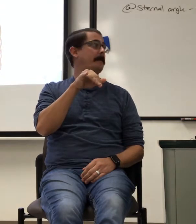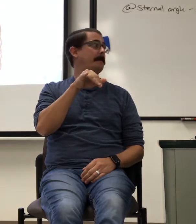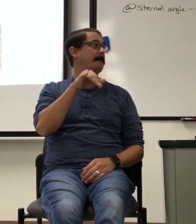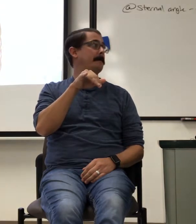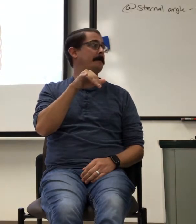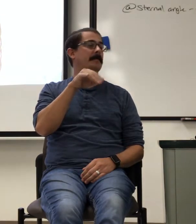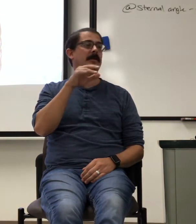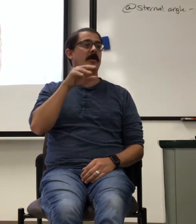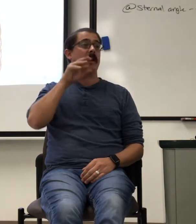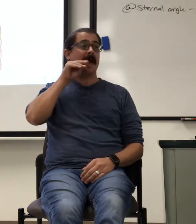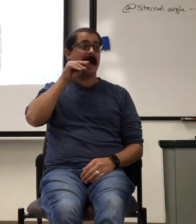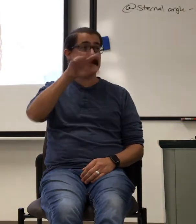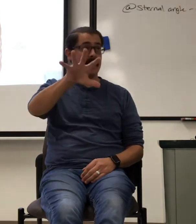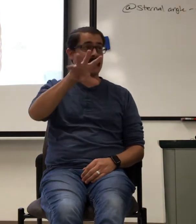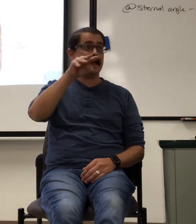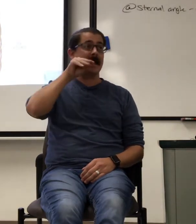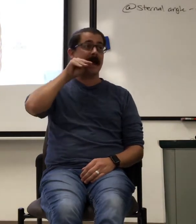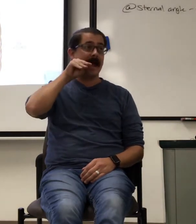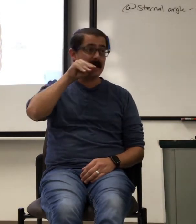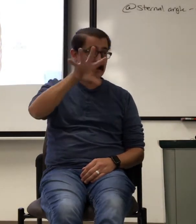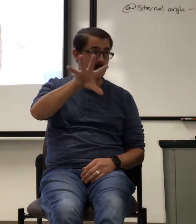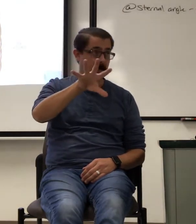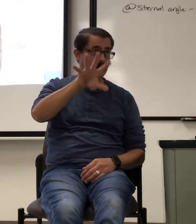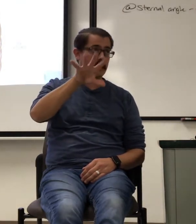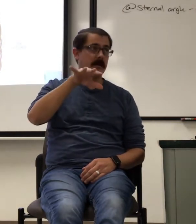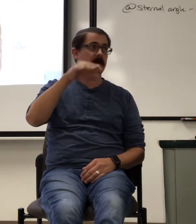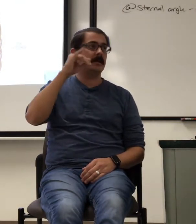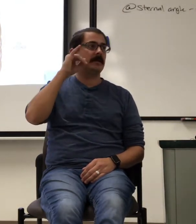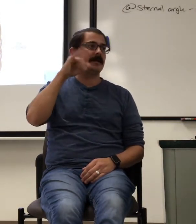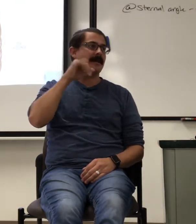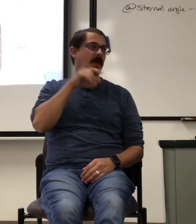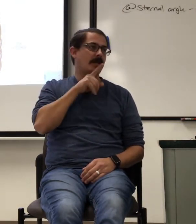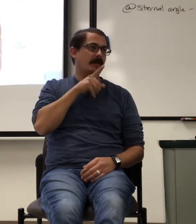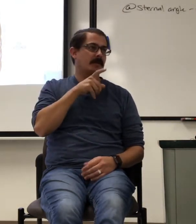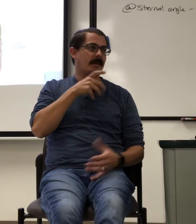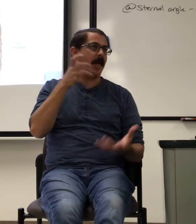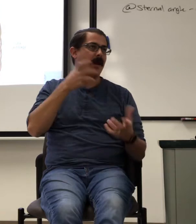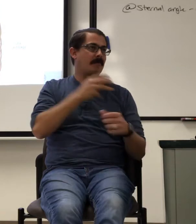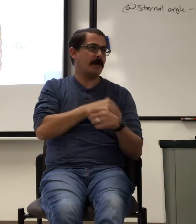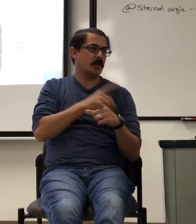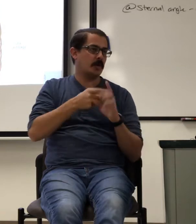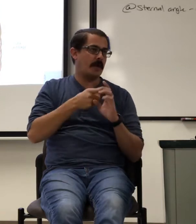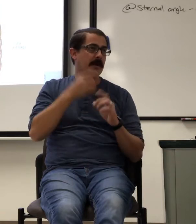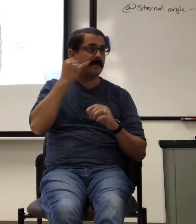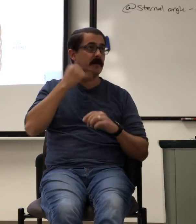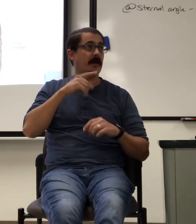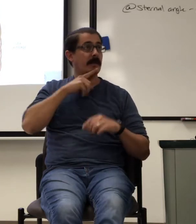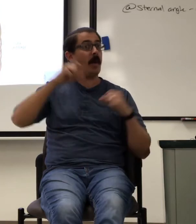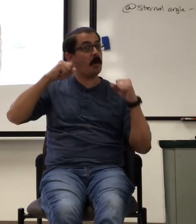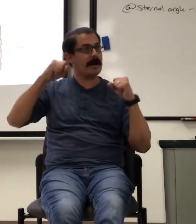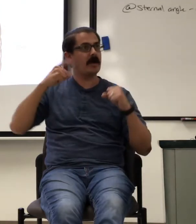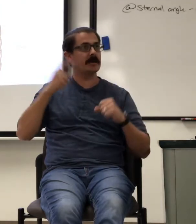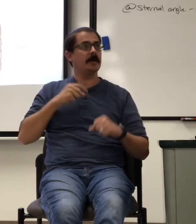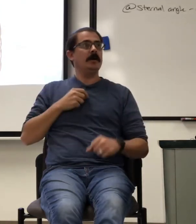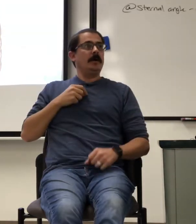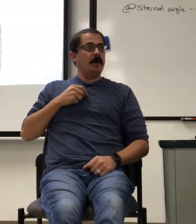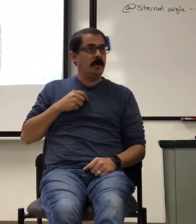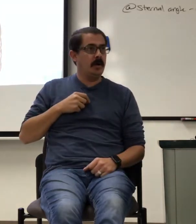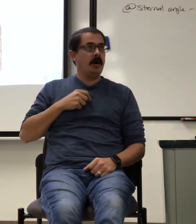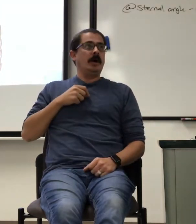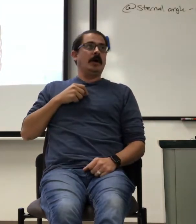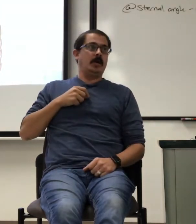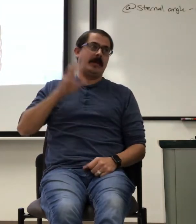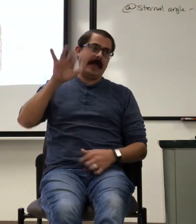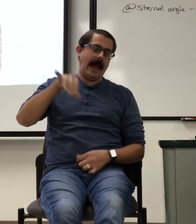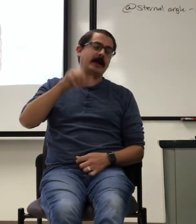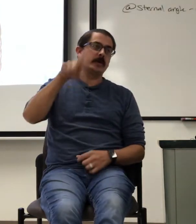does not require muscle recruitment. But if you're really huffing and puffing, say during a strenuous workout, and